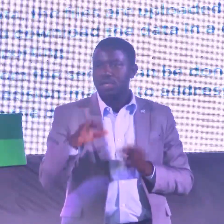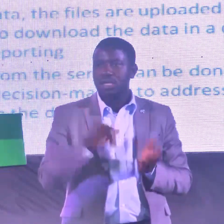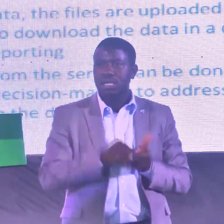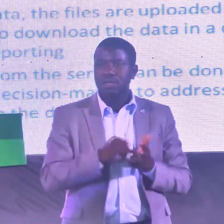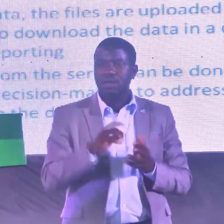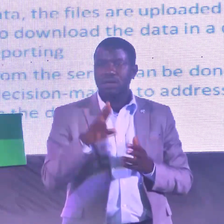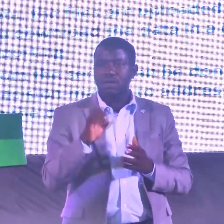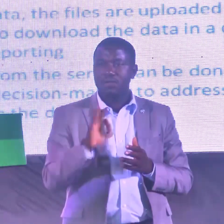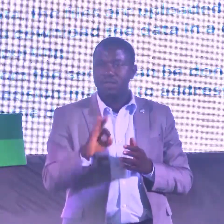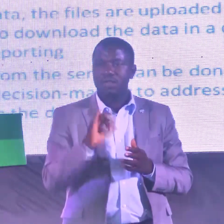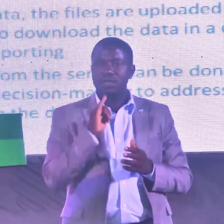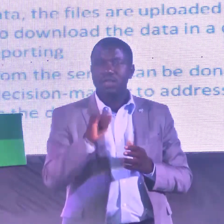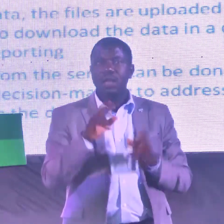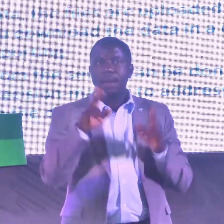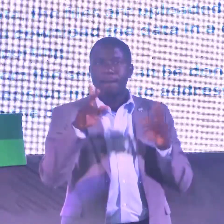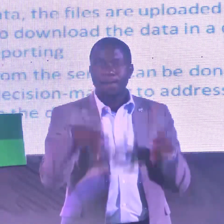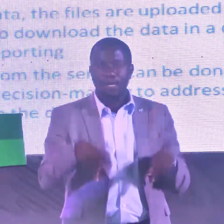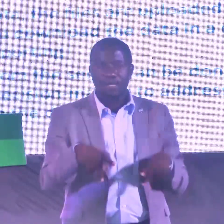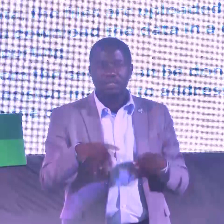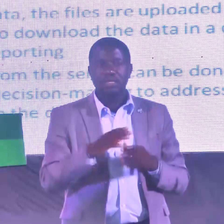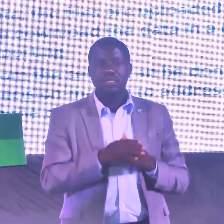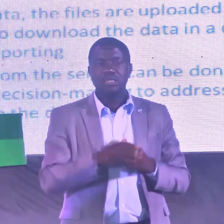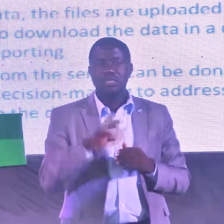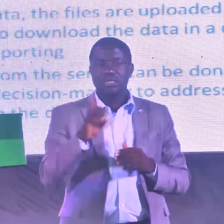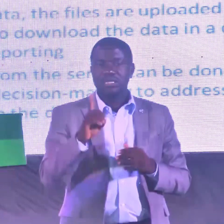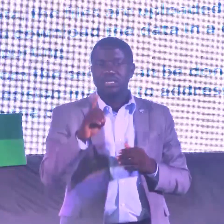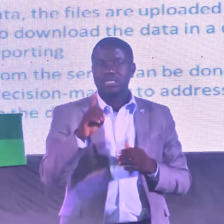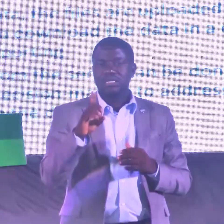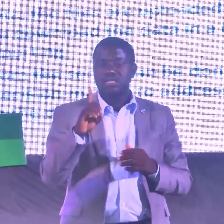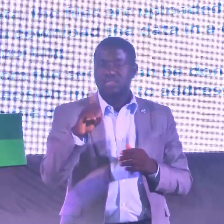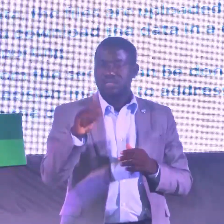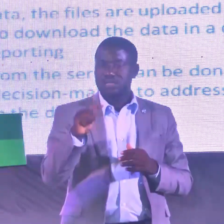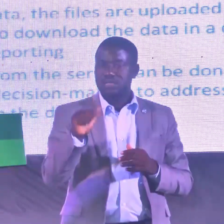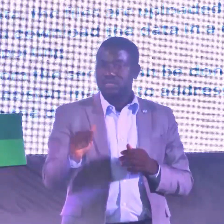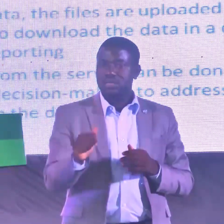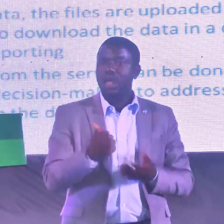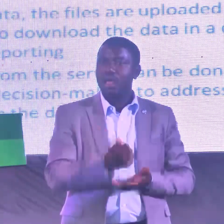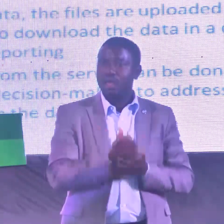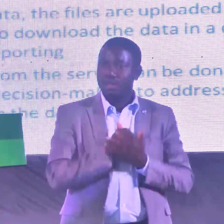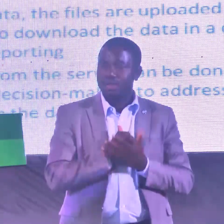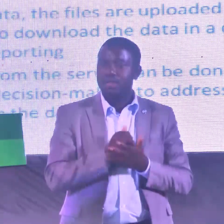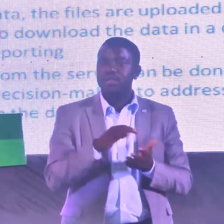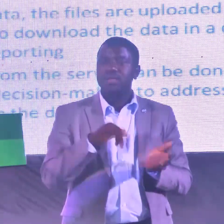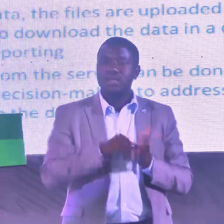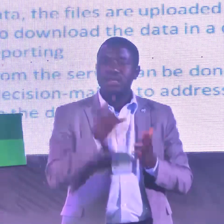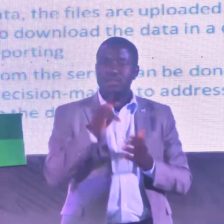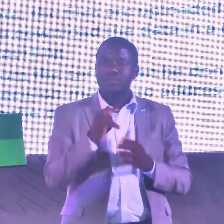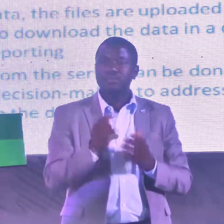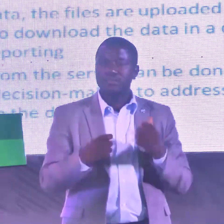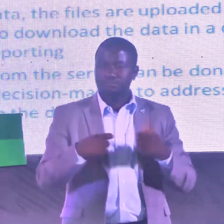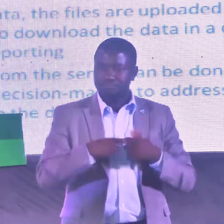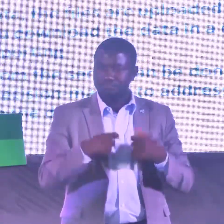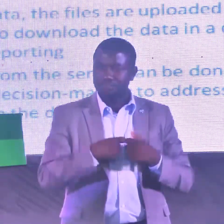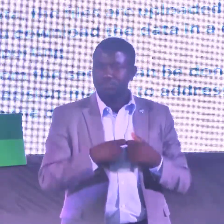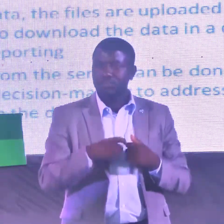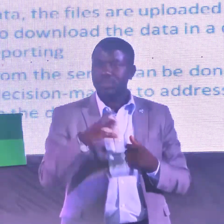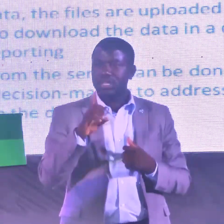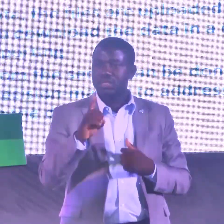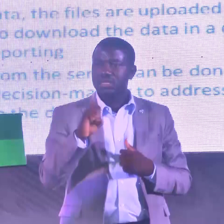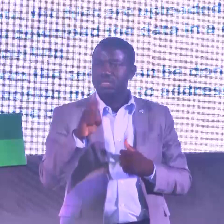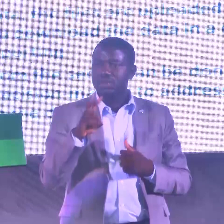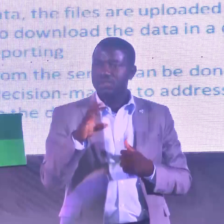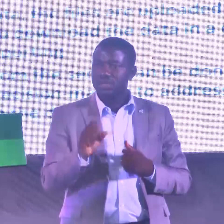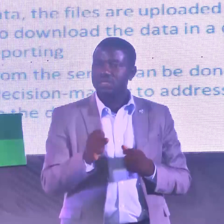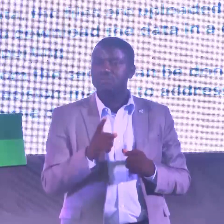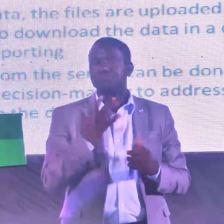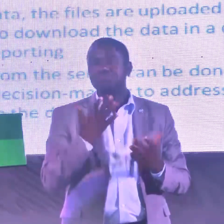as a personal device assistant or personal data assistant, is an electronic device, most probably a